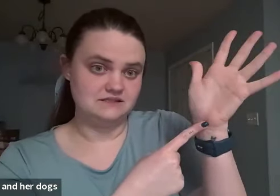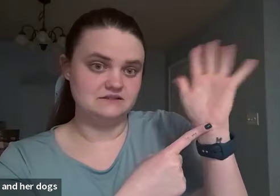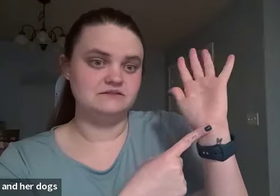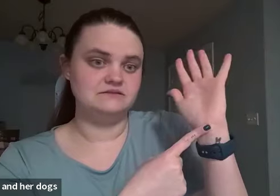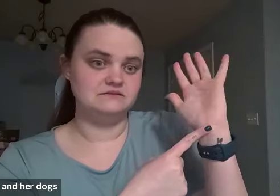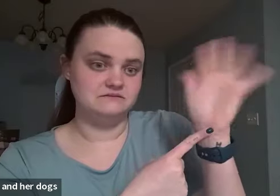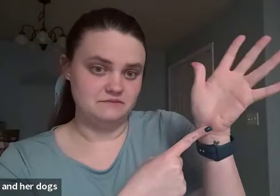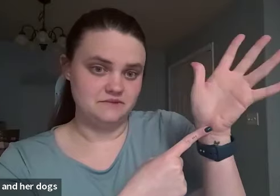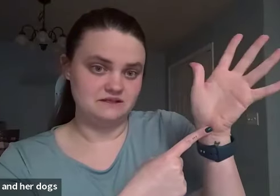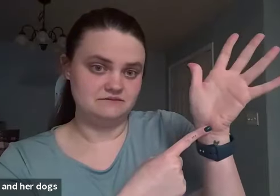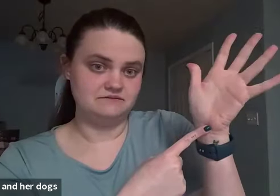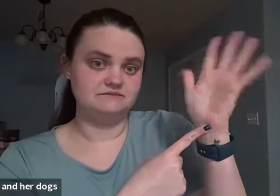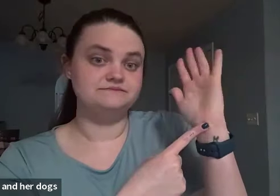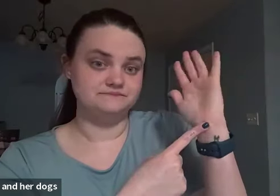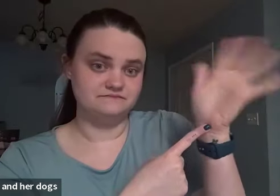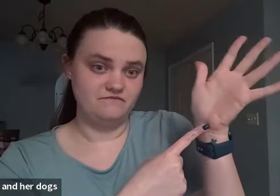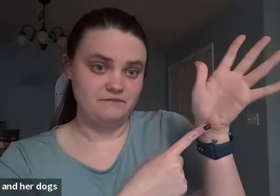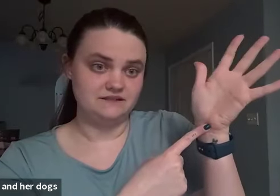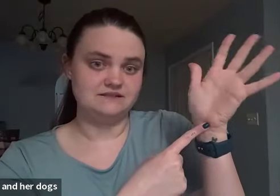minutes, 5 minutes, 5 minutes.